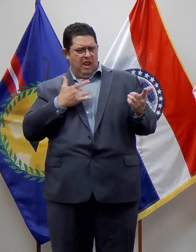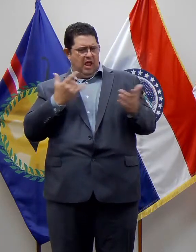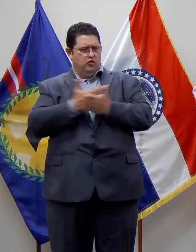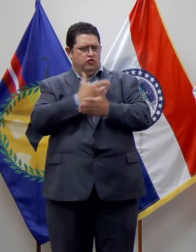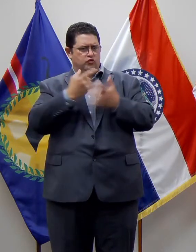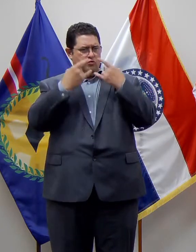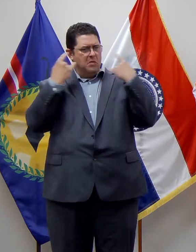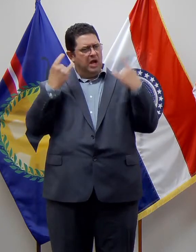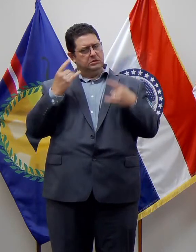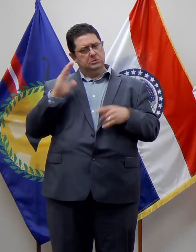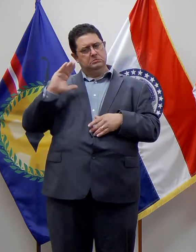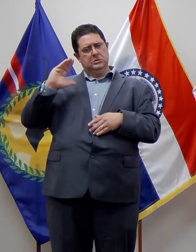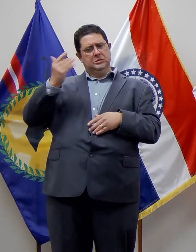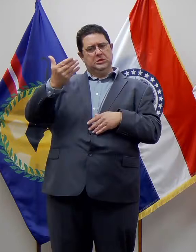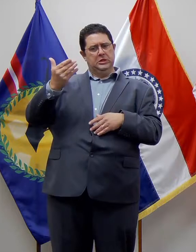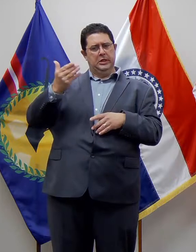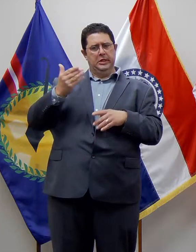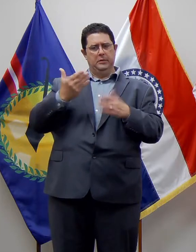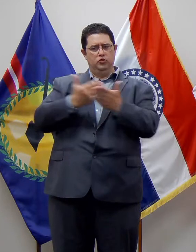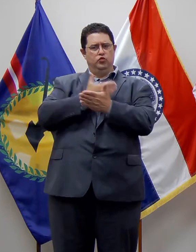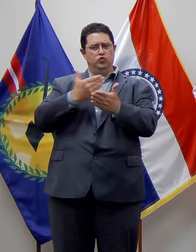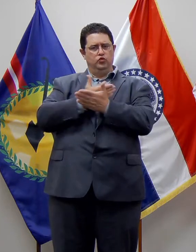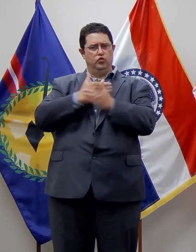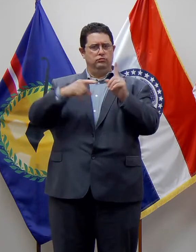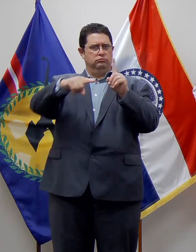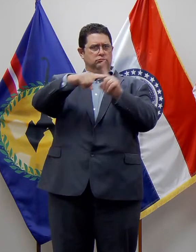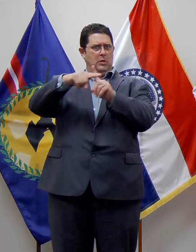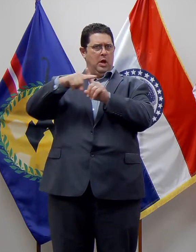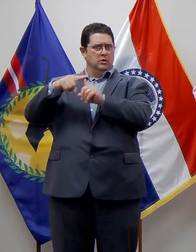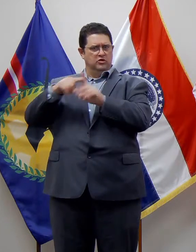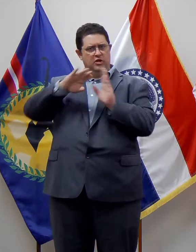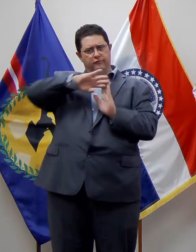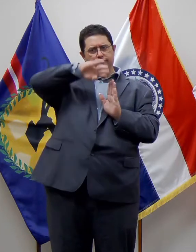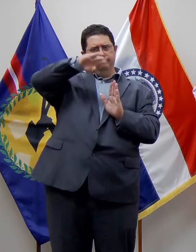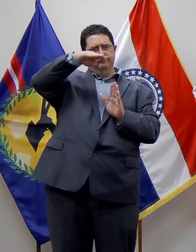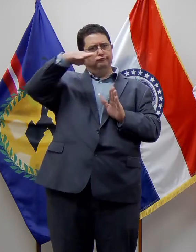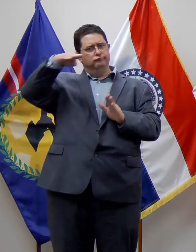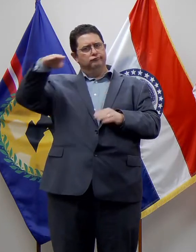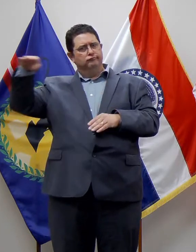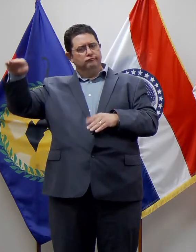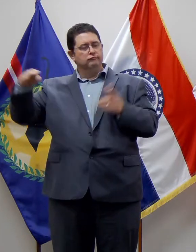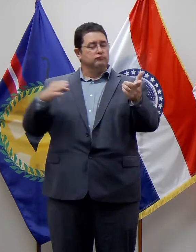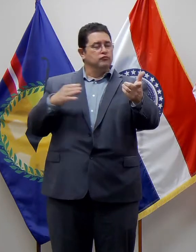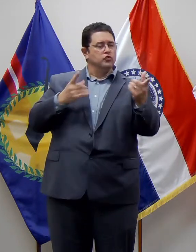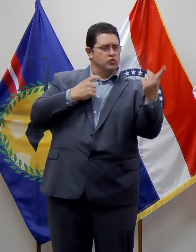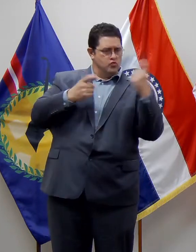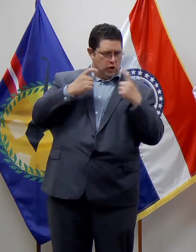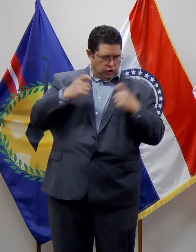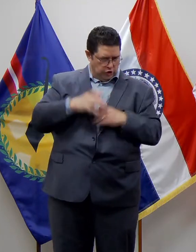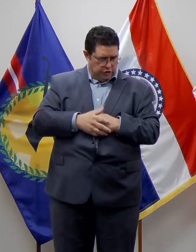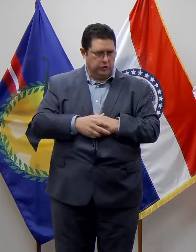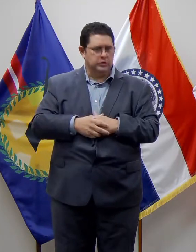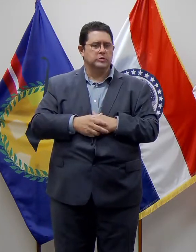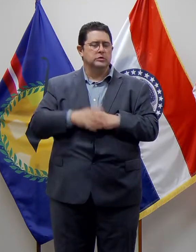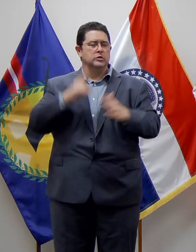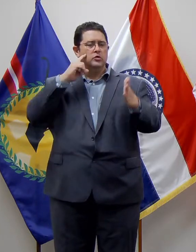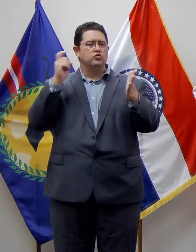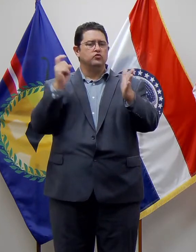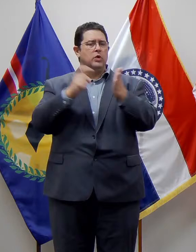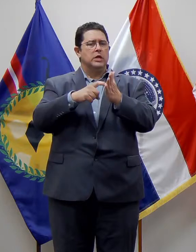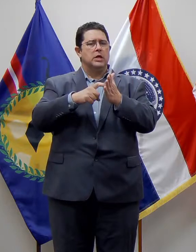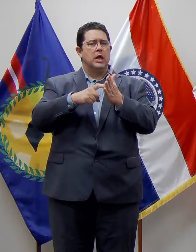when it appears at least the cases have flattened at least to some degree. Yeah, so the question is recognizing